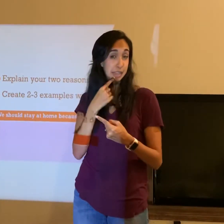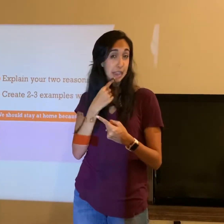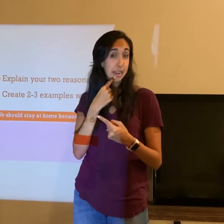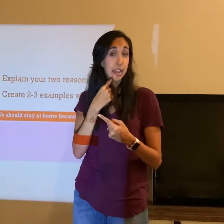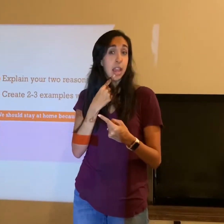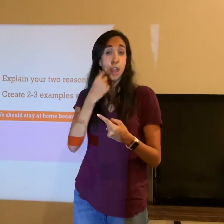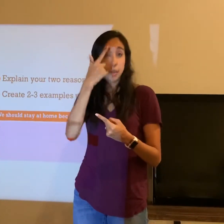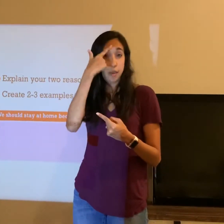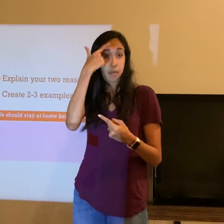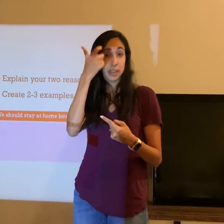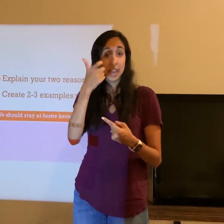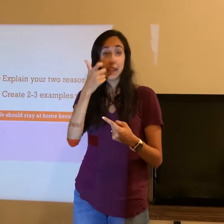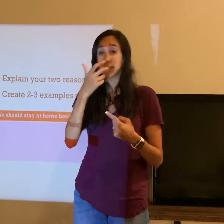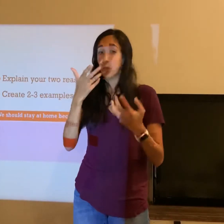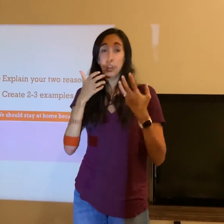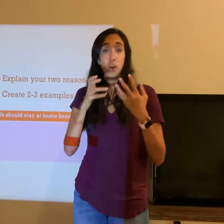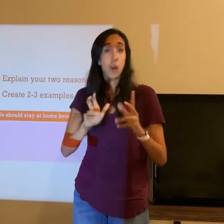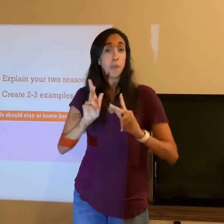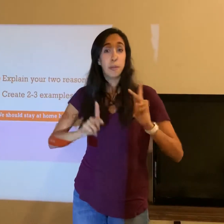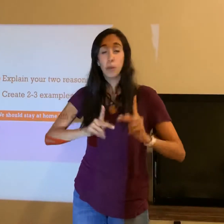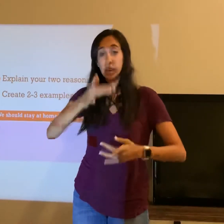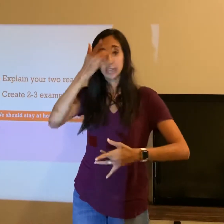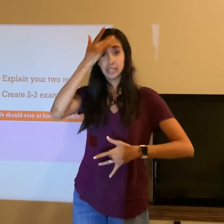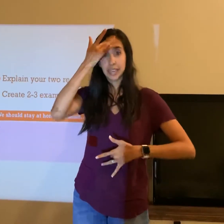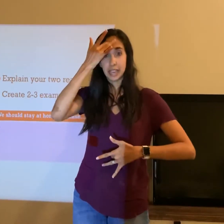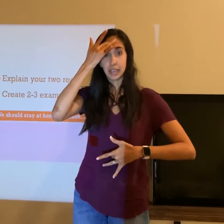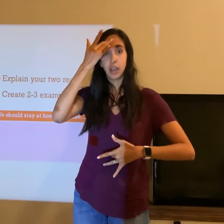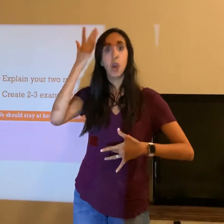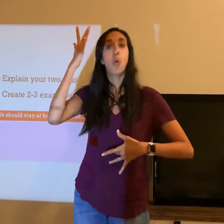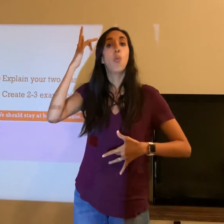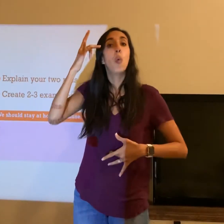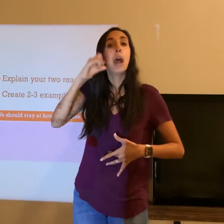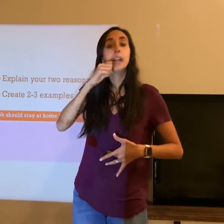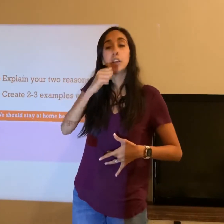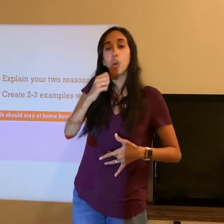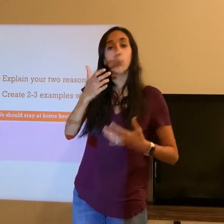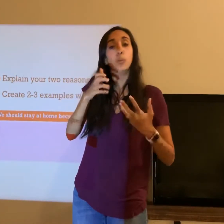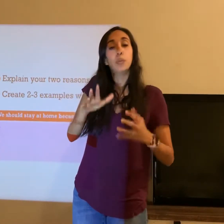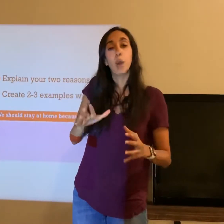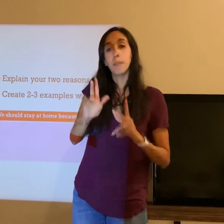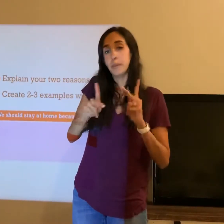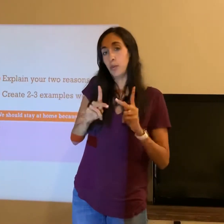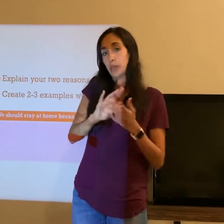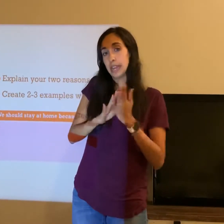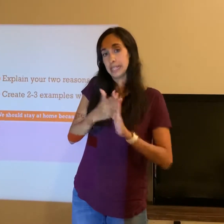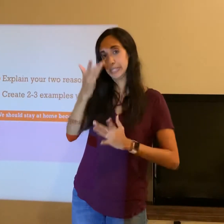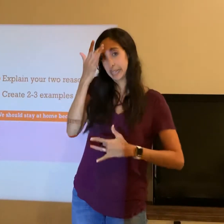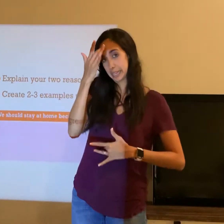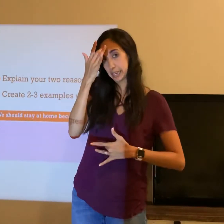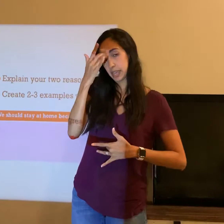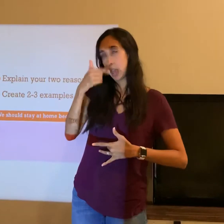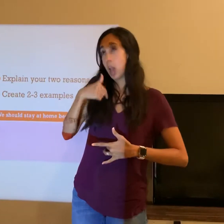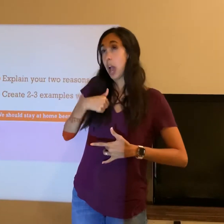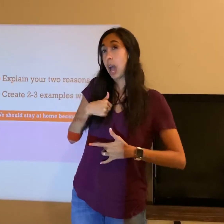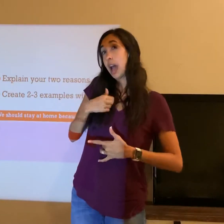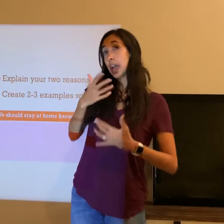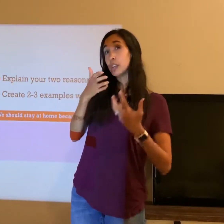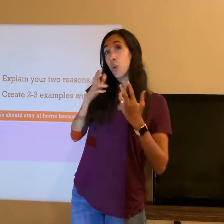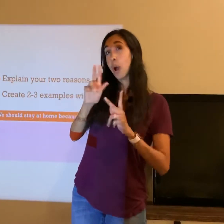said, because we don't want people getting sick. Why don't we want people getting sick? I don't want